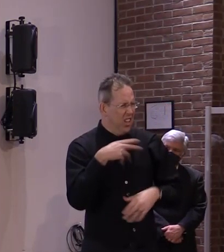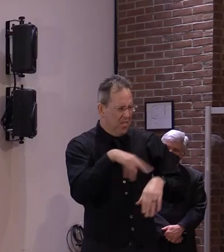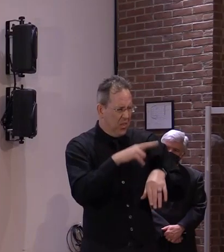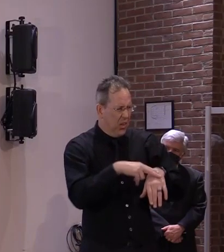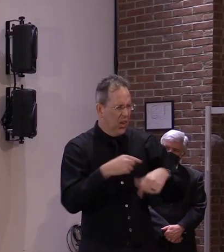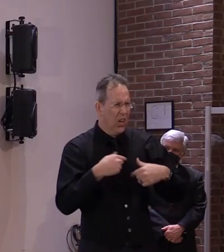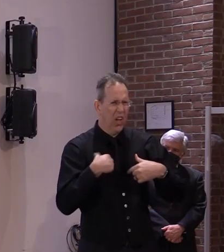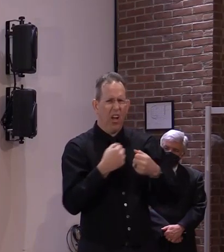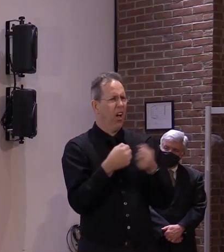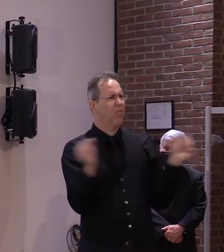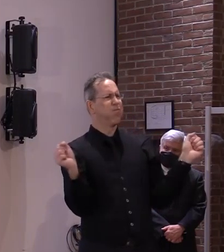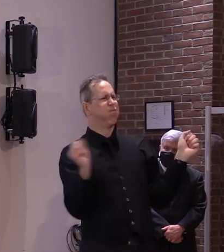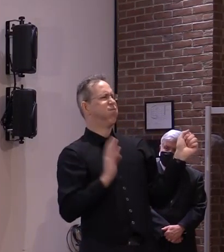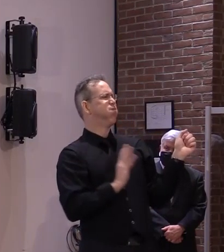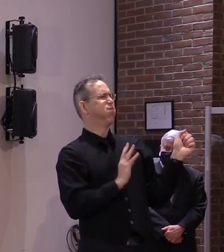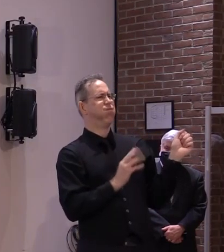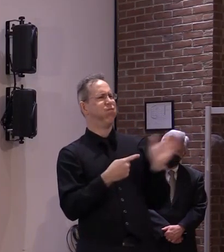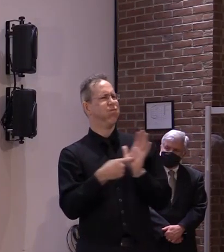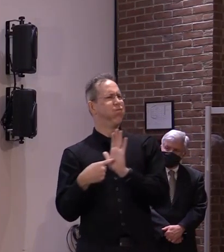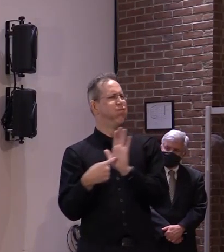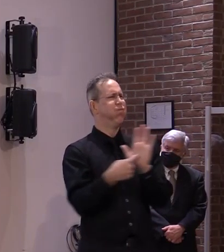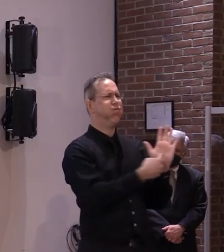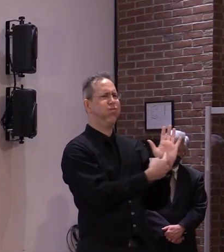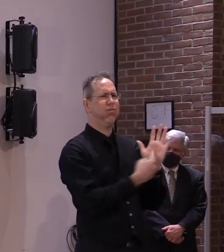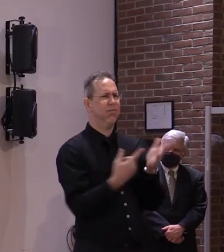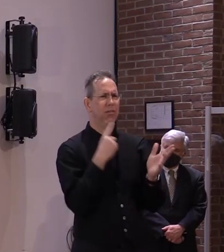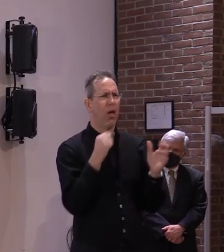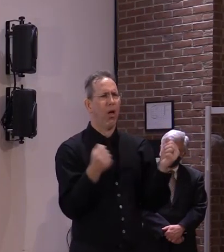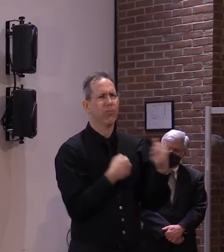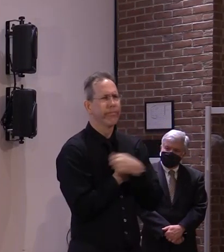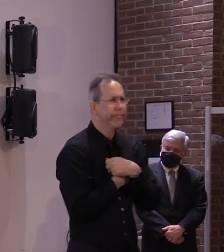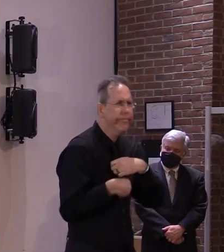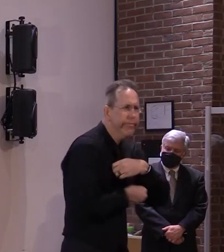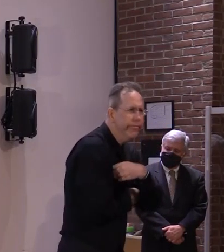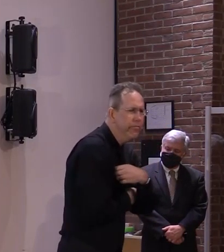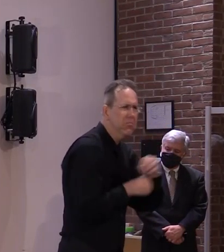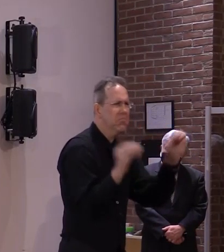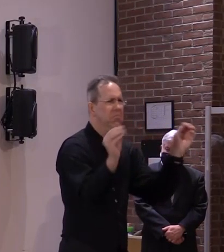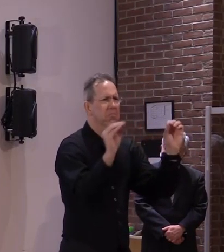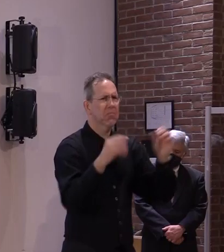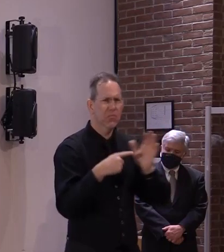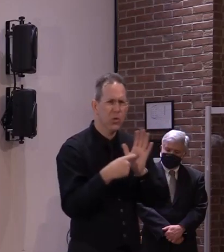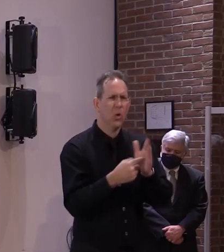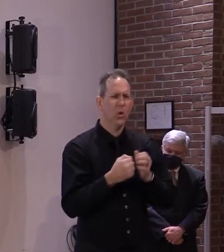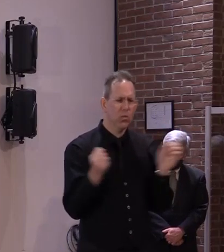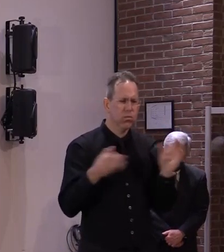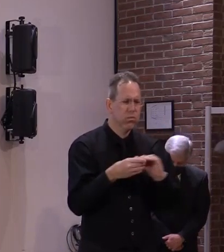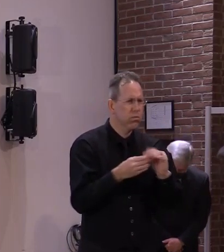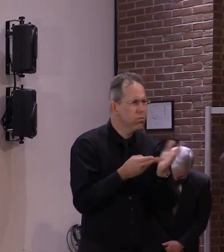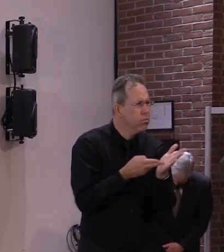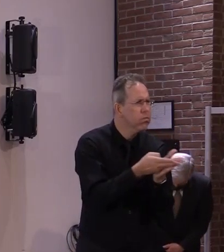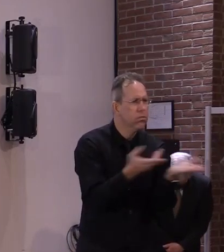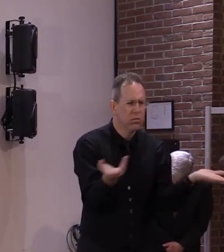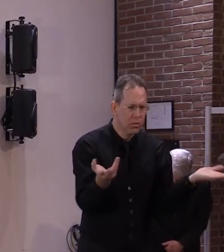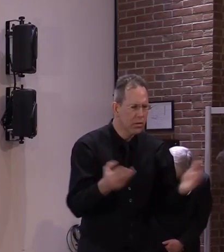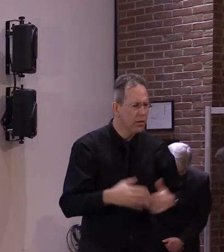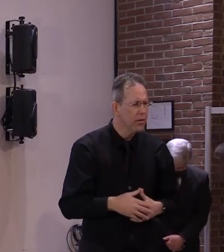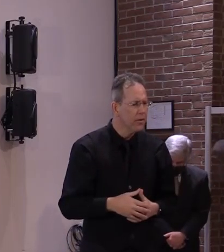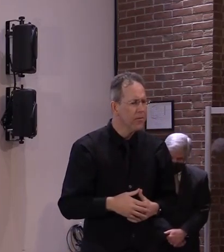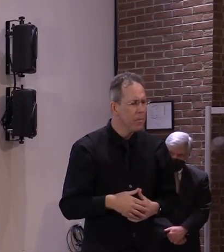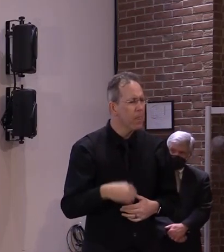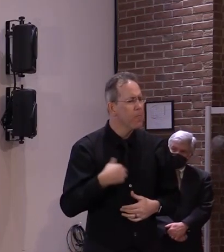sister department in the Agency of Human Services, DALE, who have regulatory province over all